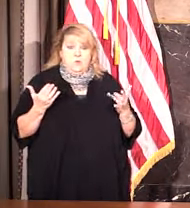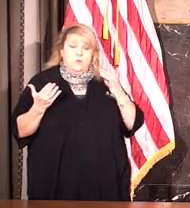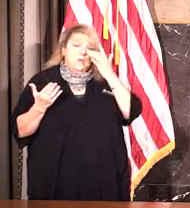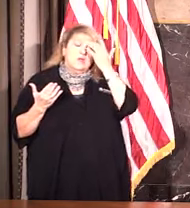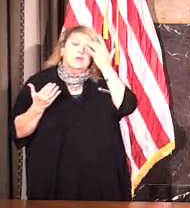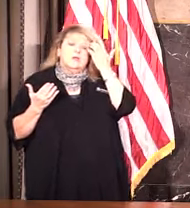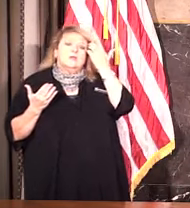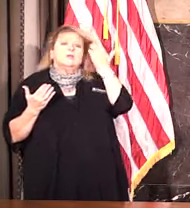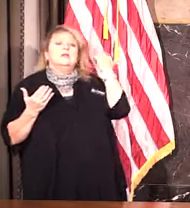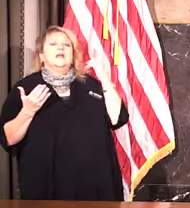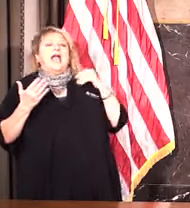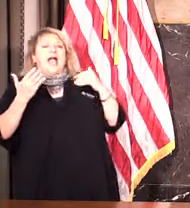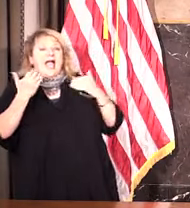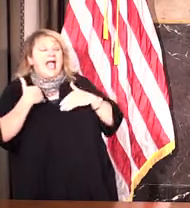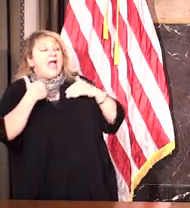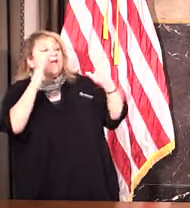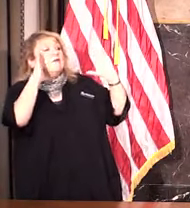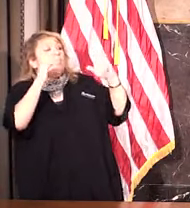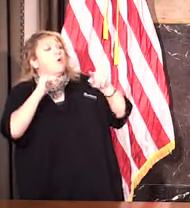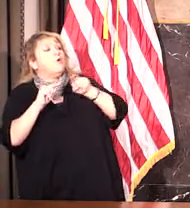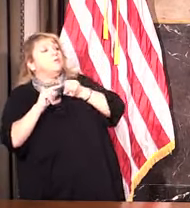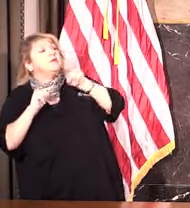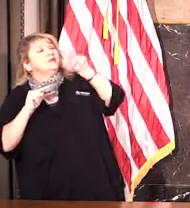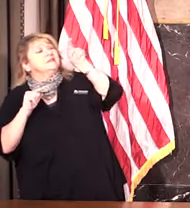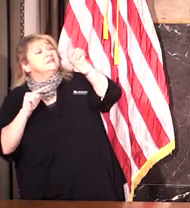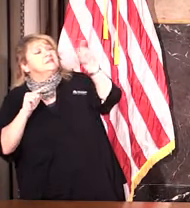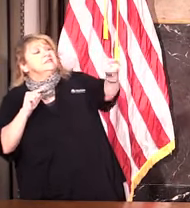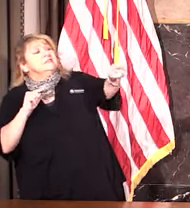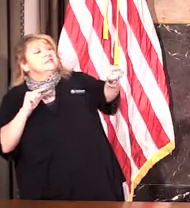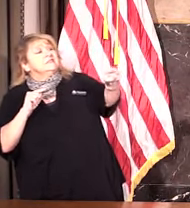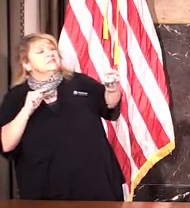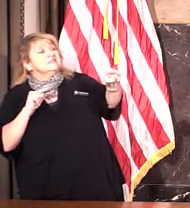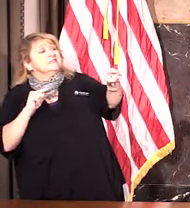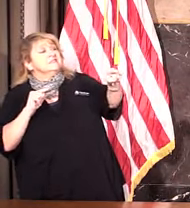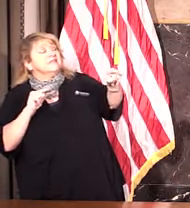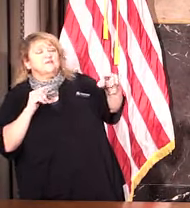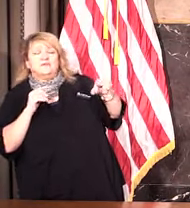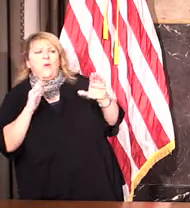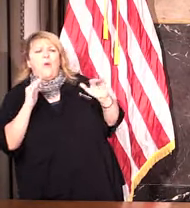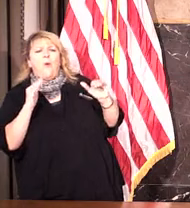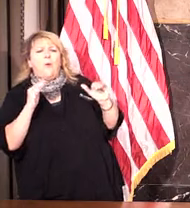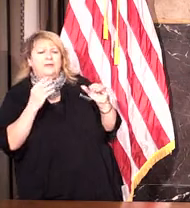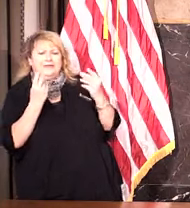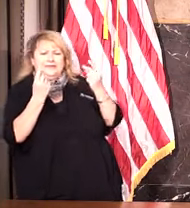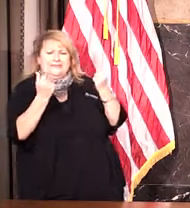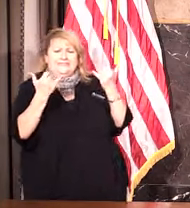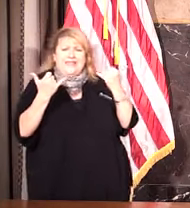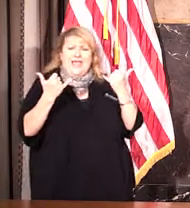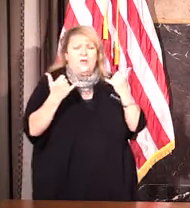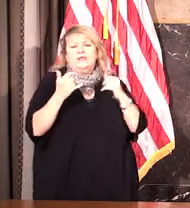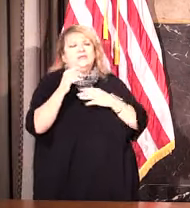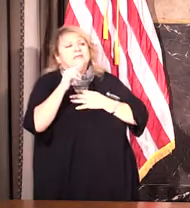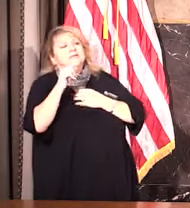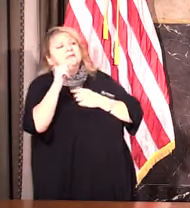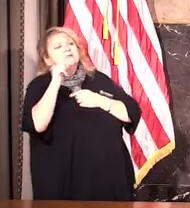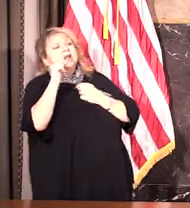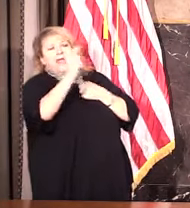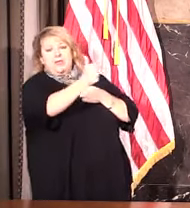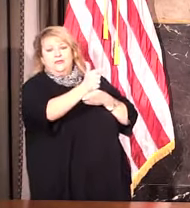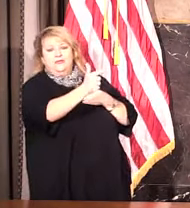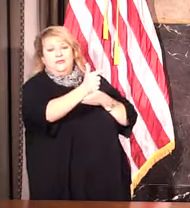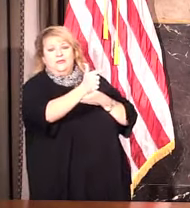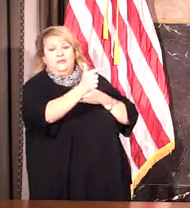light at the end of the tunnel, but I just want you to know that is a very long tunnel. And if we want to live to see it, there are some things we have to